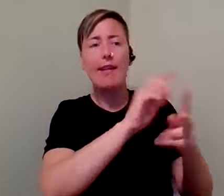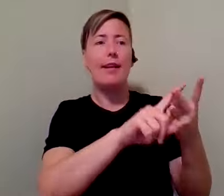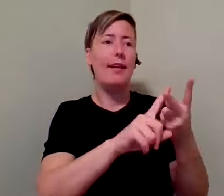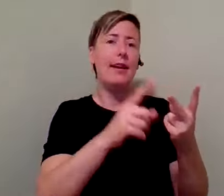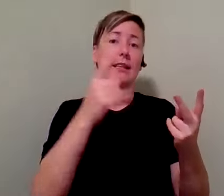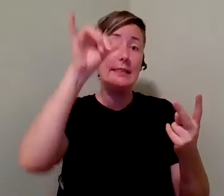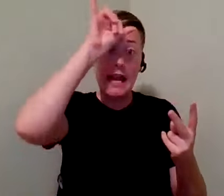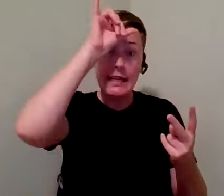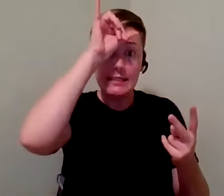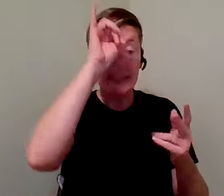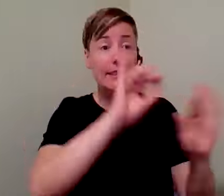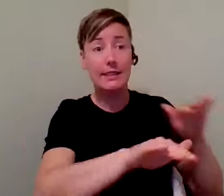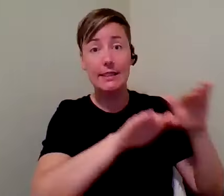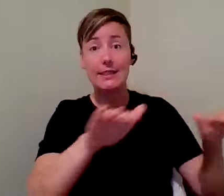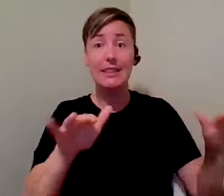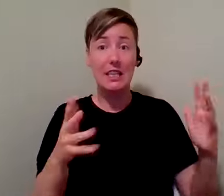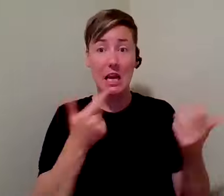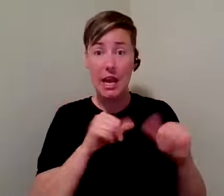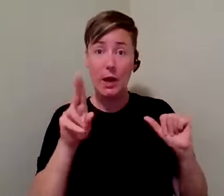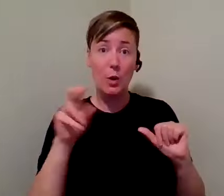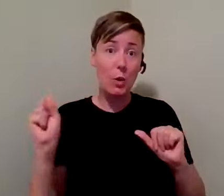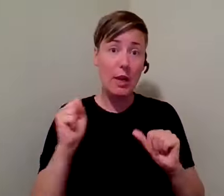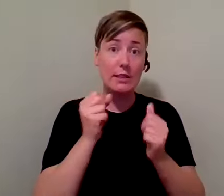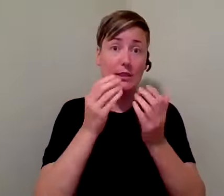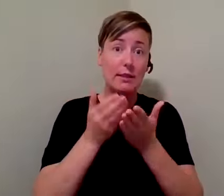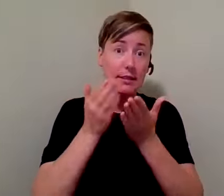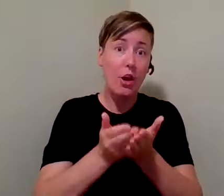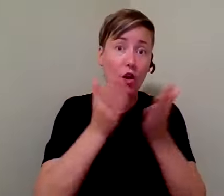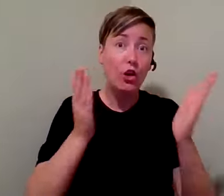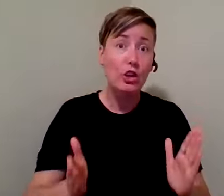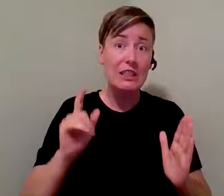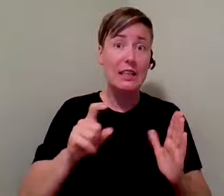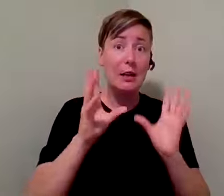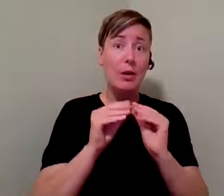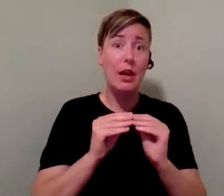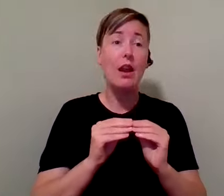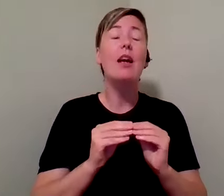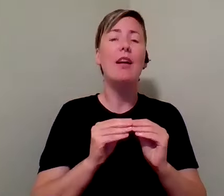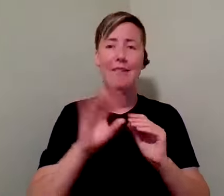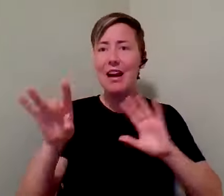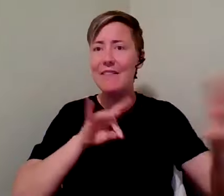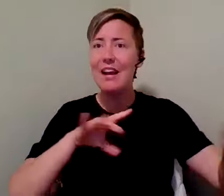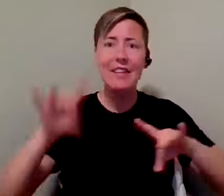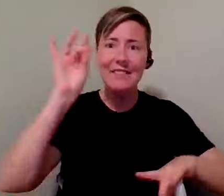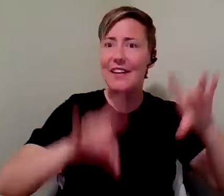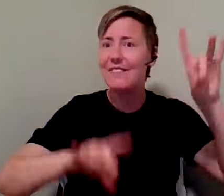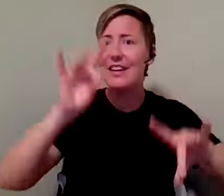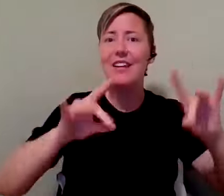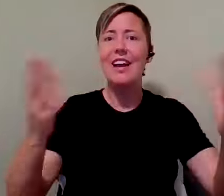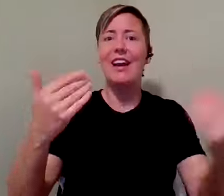we'd pick up some hapless sailors and take them off to our meeting. And the 2 of us were the meeting. These poor guys have been on a ship for 6 months thinking